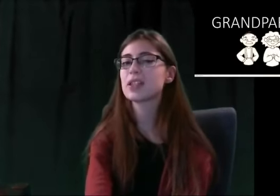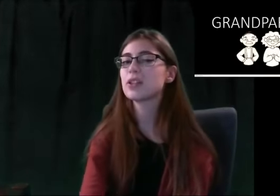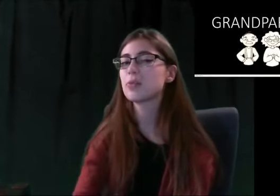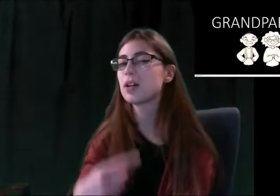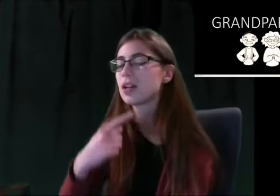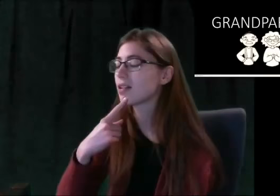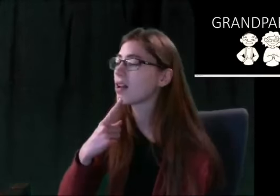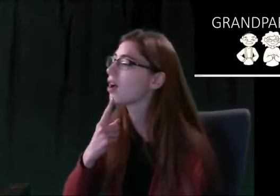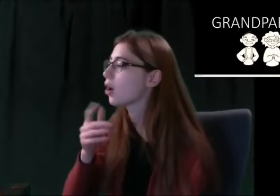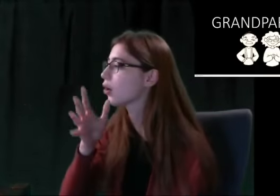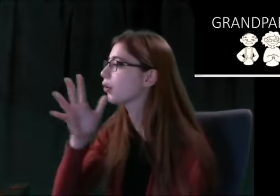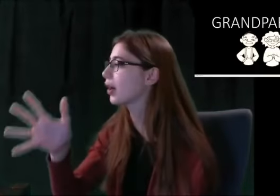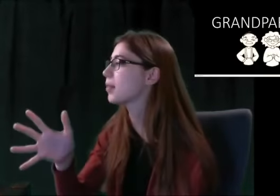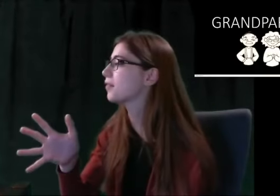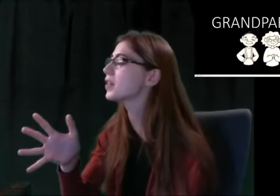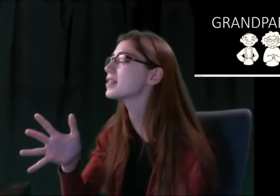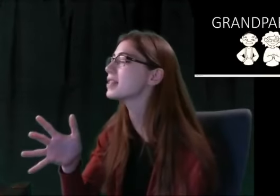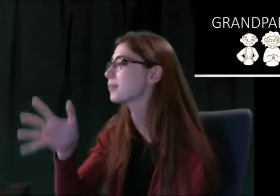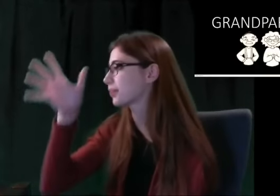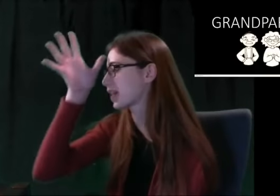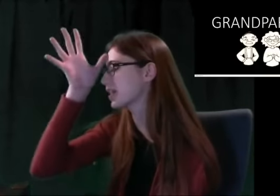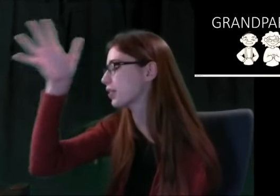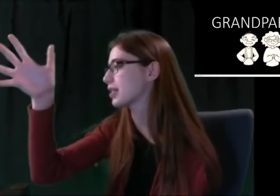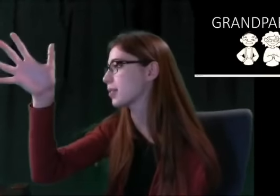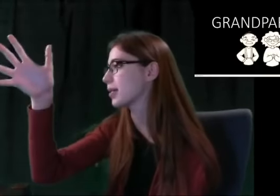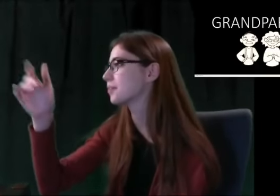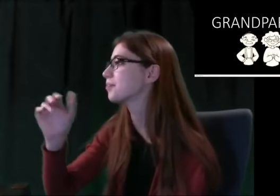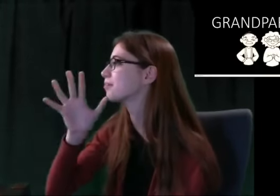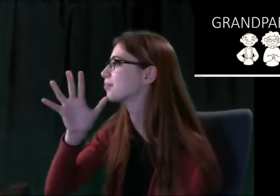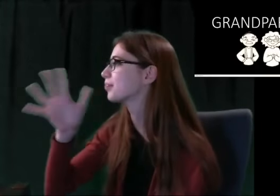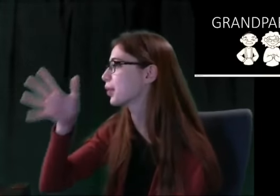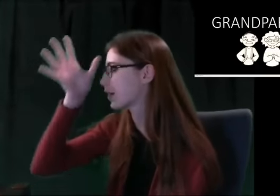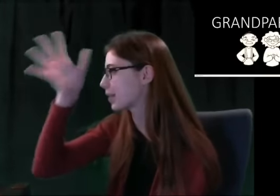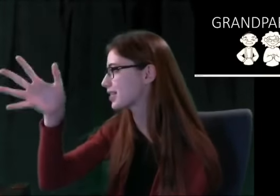do grandma first, and then grandpa. Grandparents.